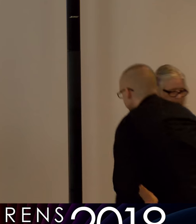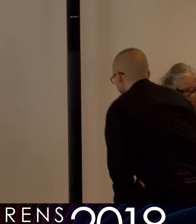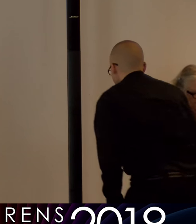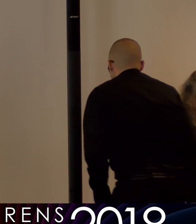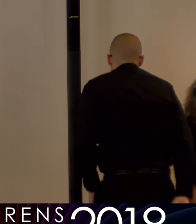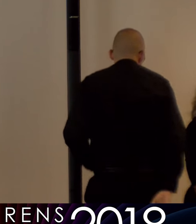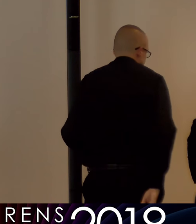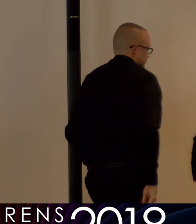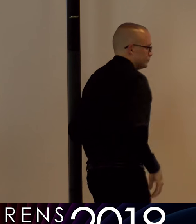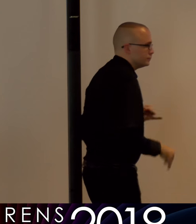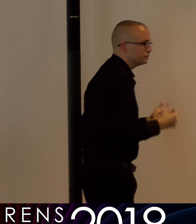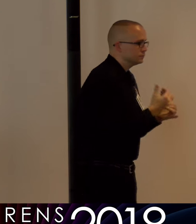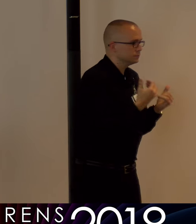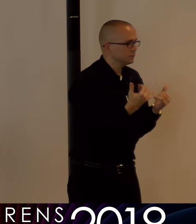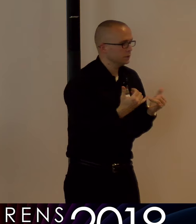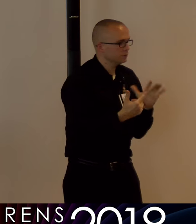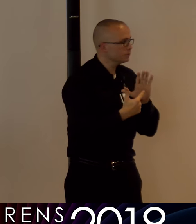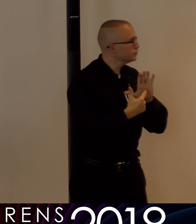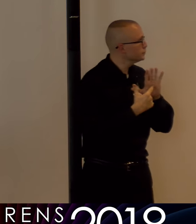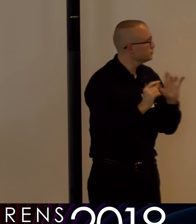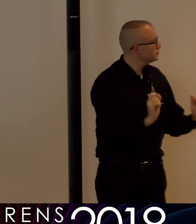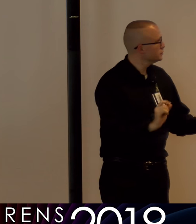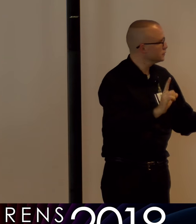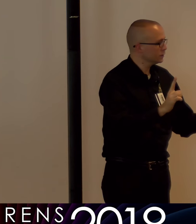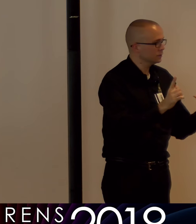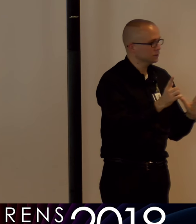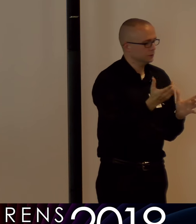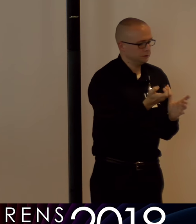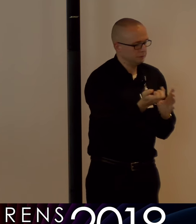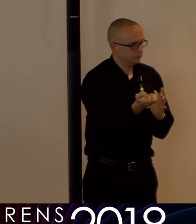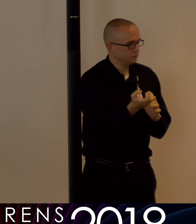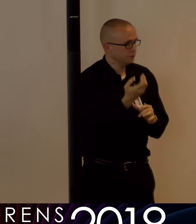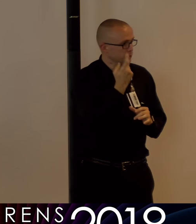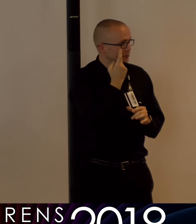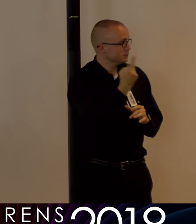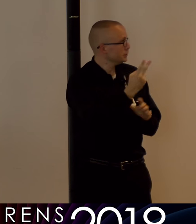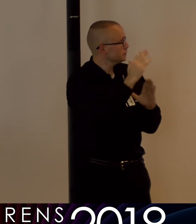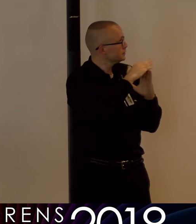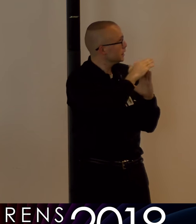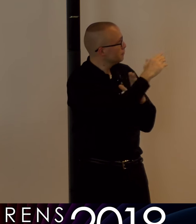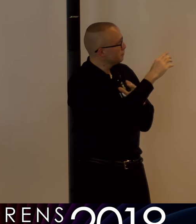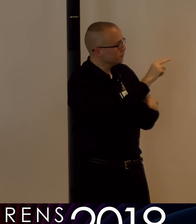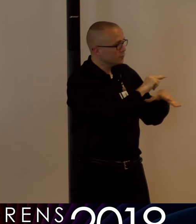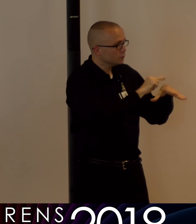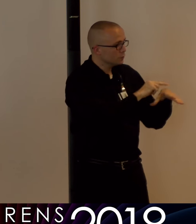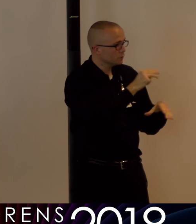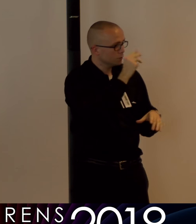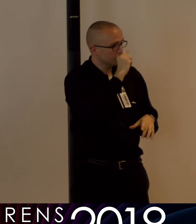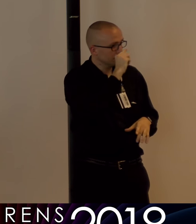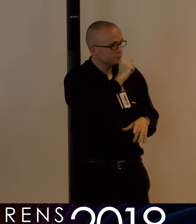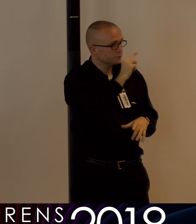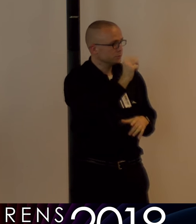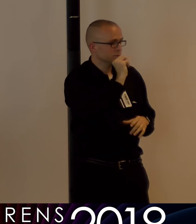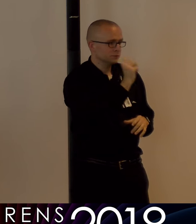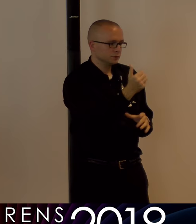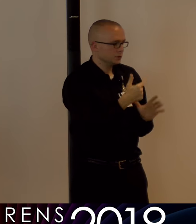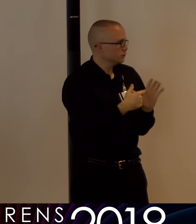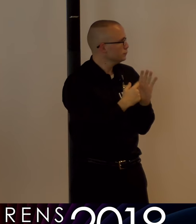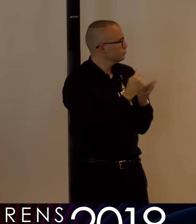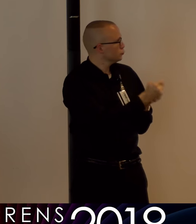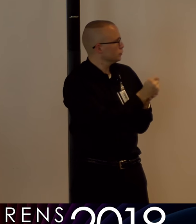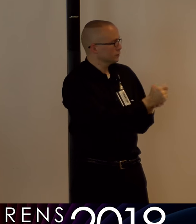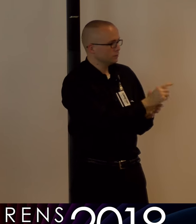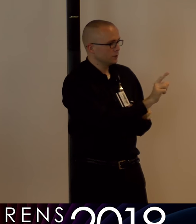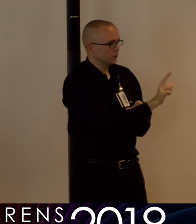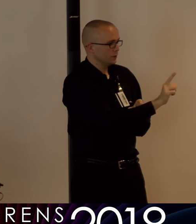and because it shows you what we learned about this experiment. So on the top, what you see is a normal mouse, untreated on the left. Again, these